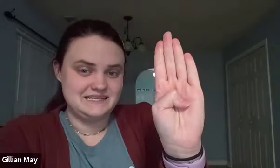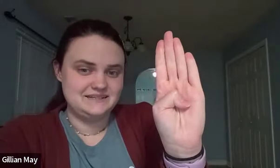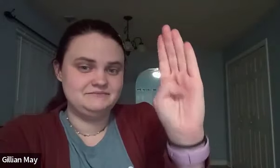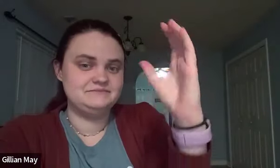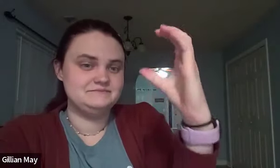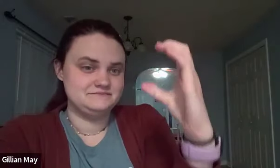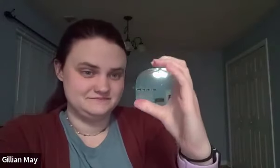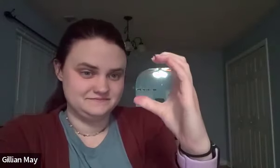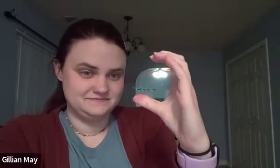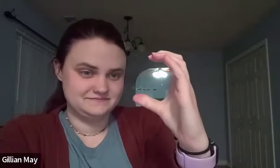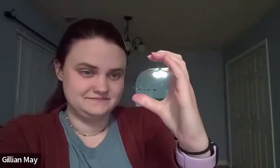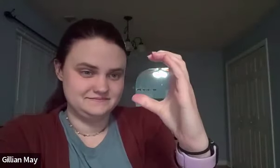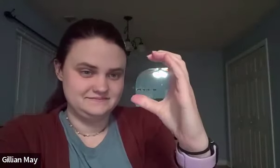C,